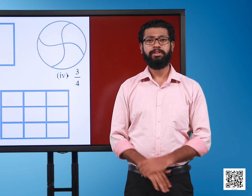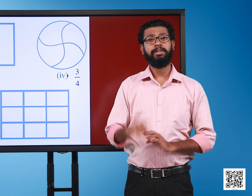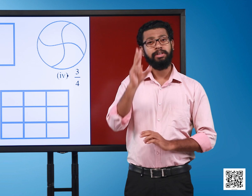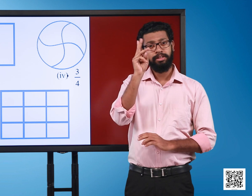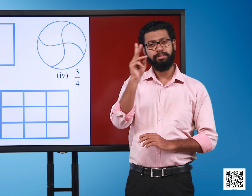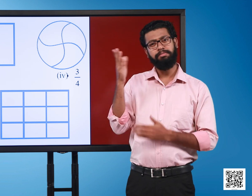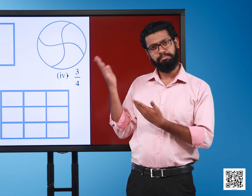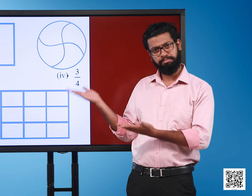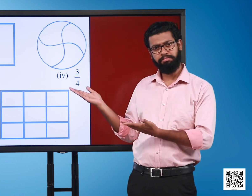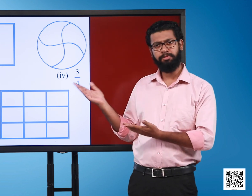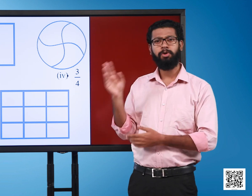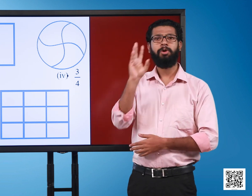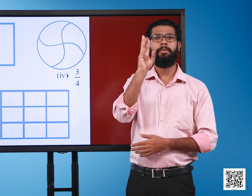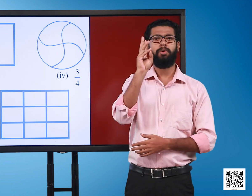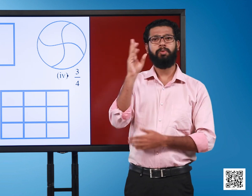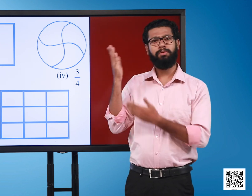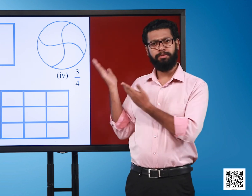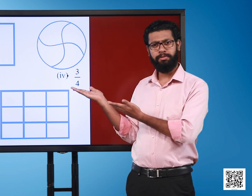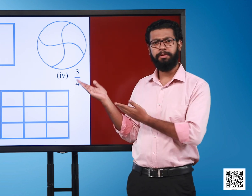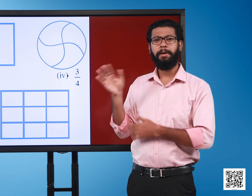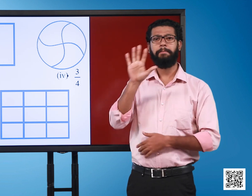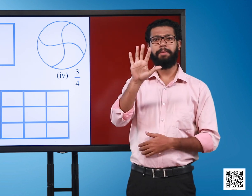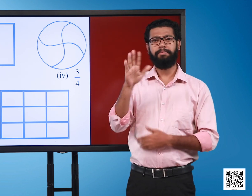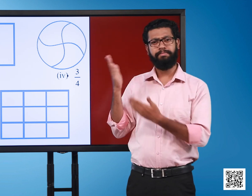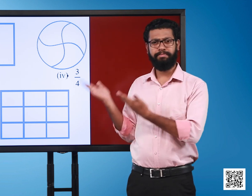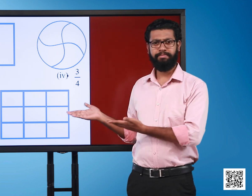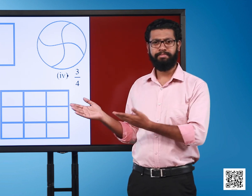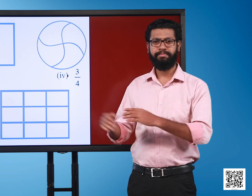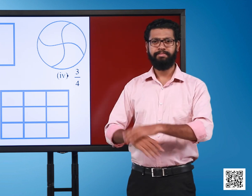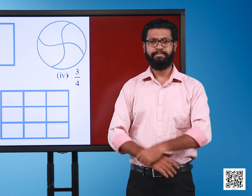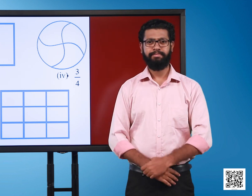3, 1/3. 4, 3/4. 5, 4/9.